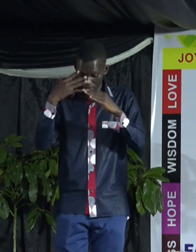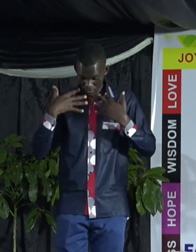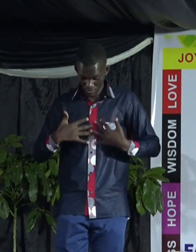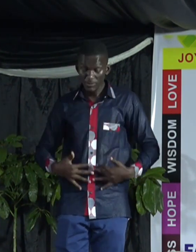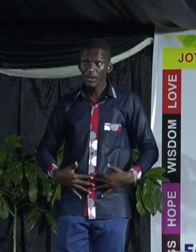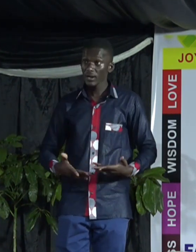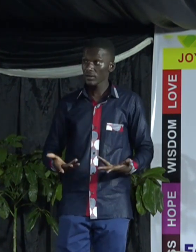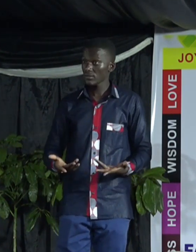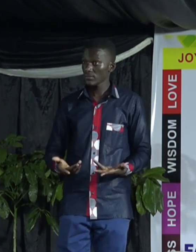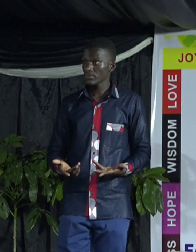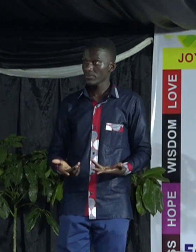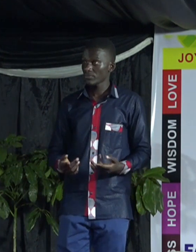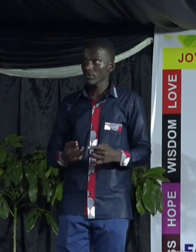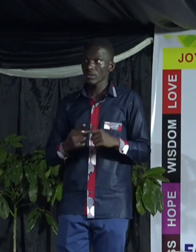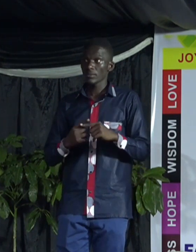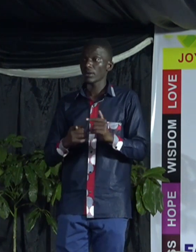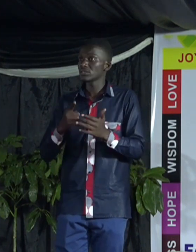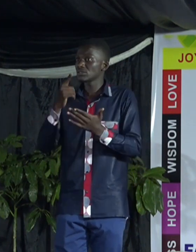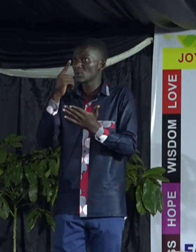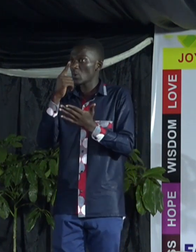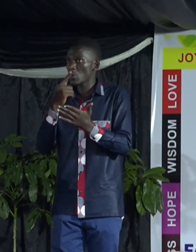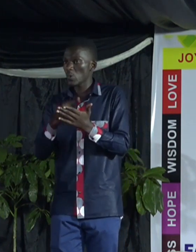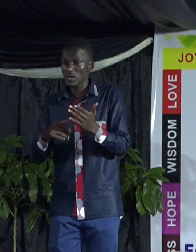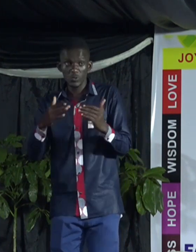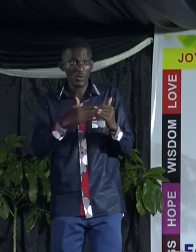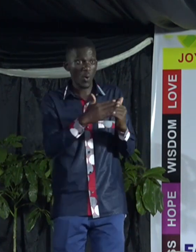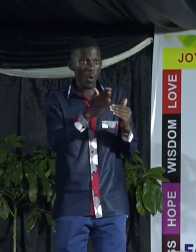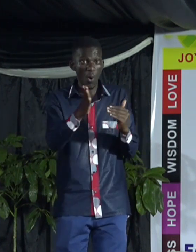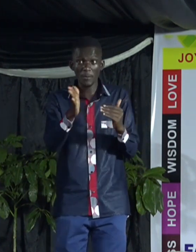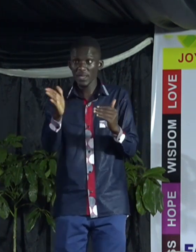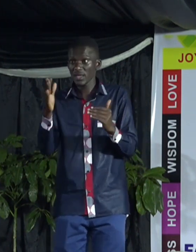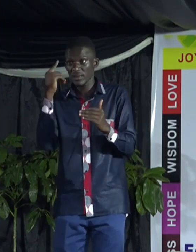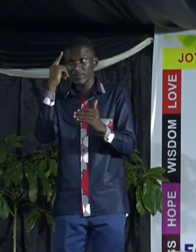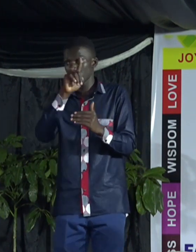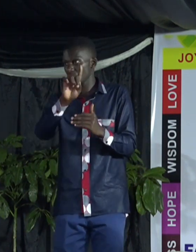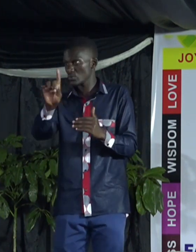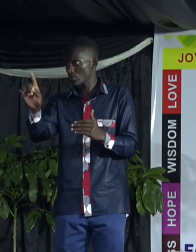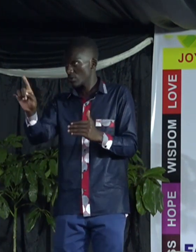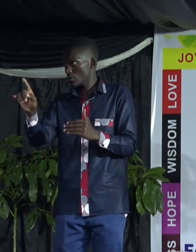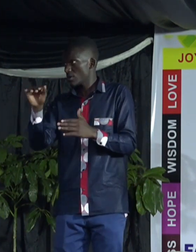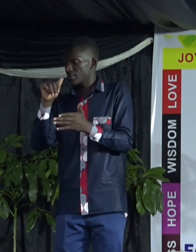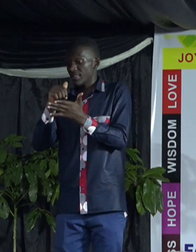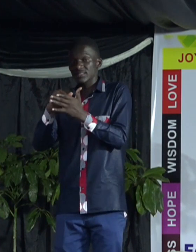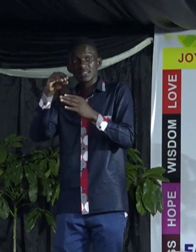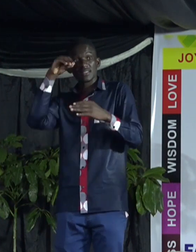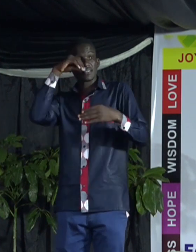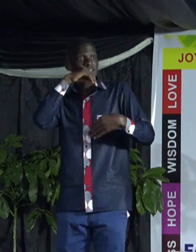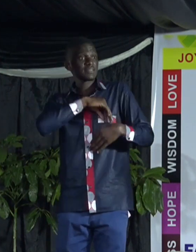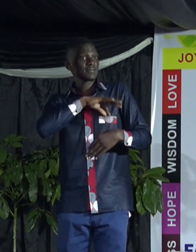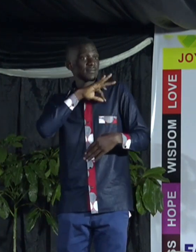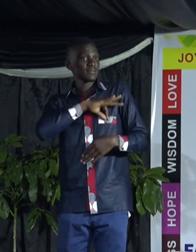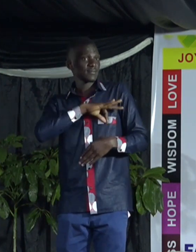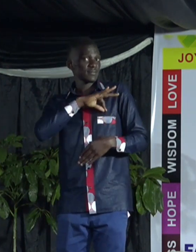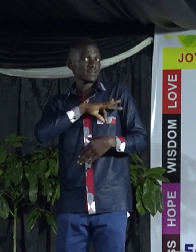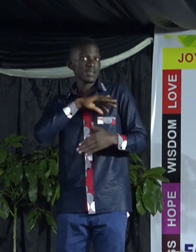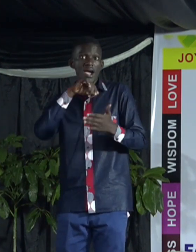outside appearance. Naye chitu chigenda kugulira oluji. But one thing that's going to open doors for you. Chiri munda. Is what is inside